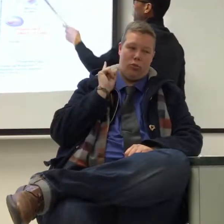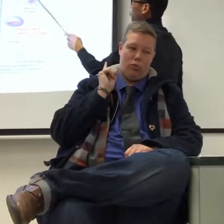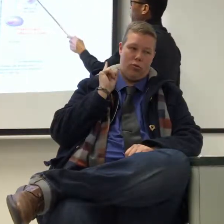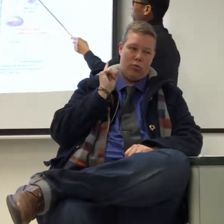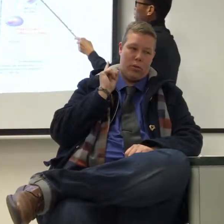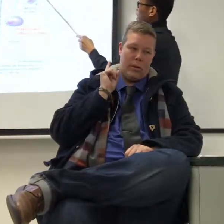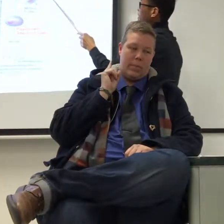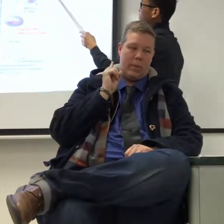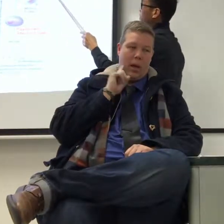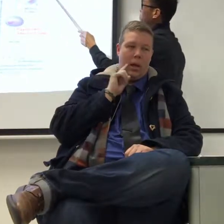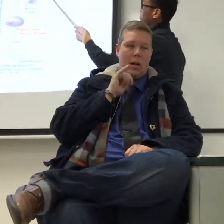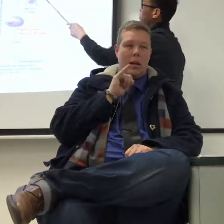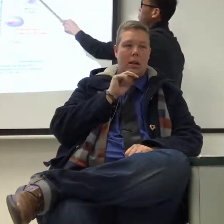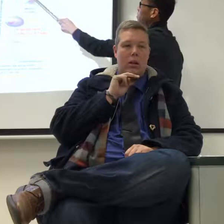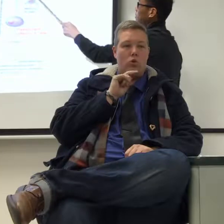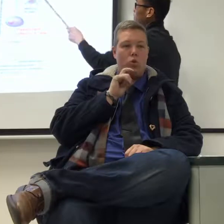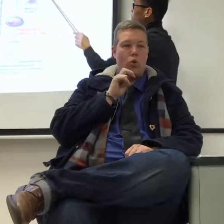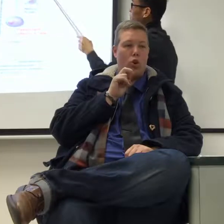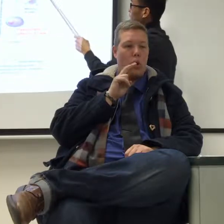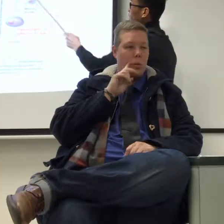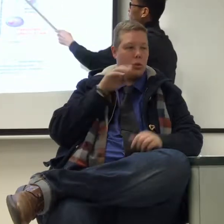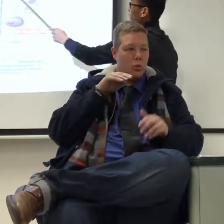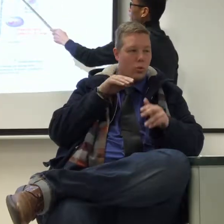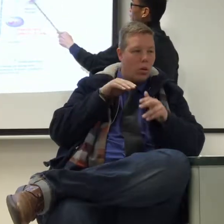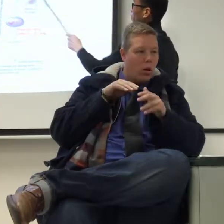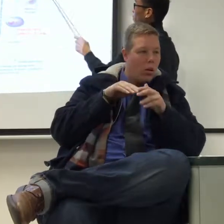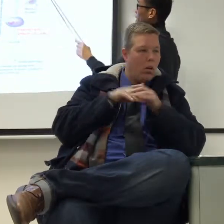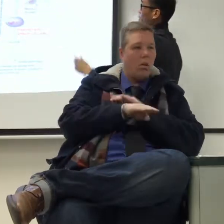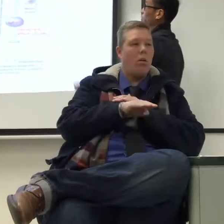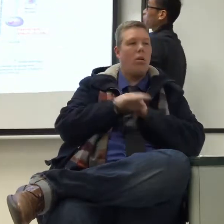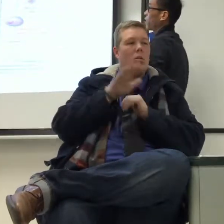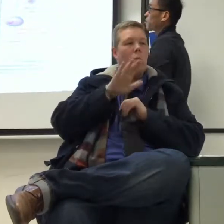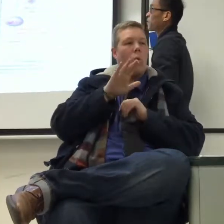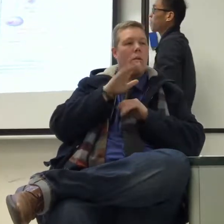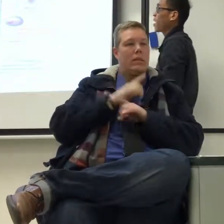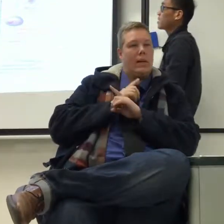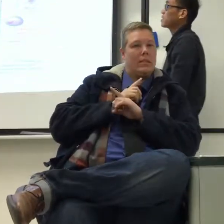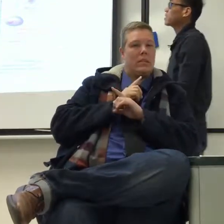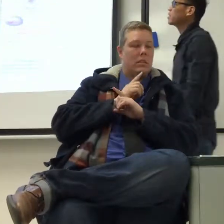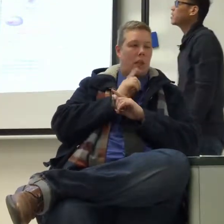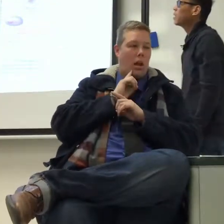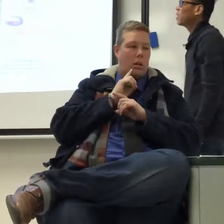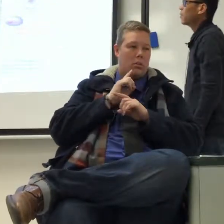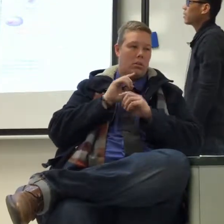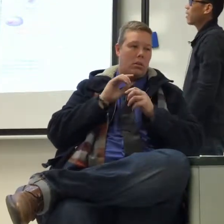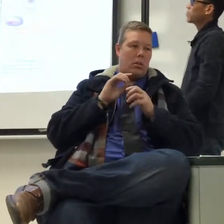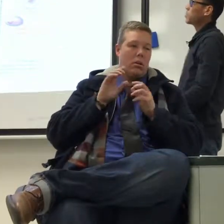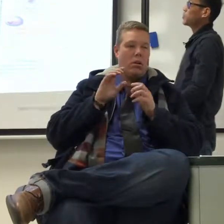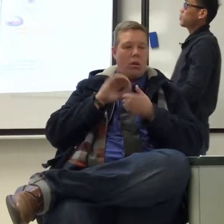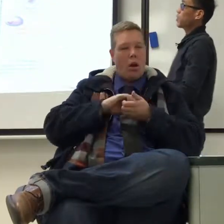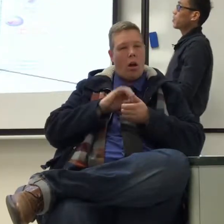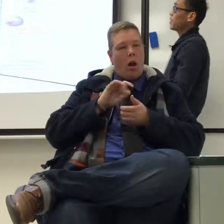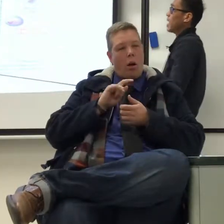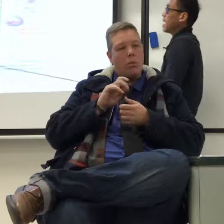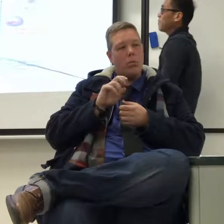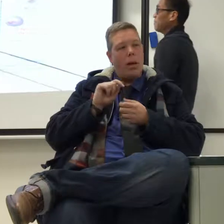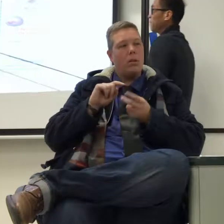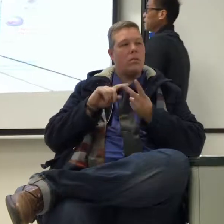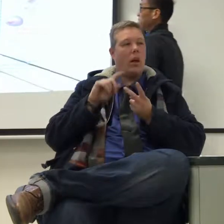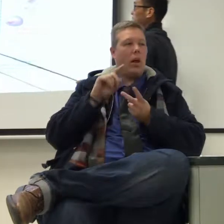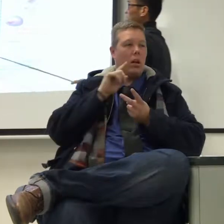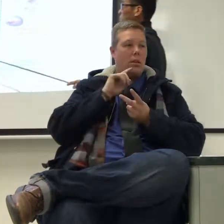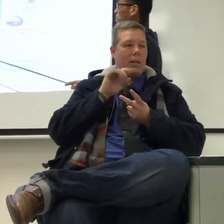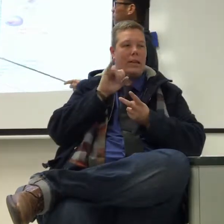And that can trigger your innate defenses, right, that we talked about, like complement or interferons. But it also can trigger the